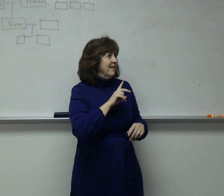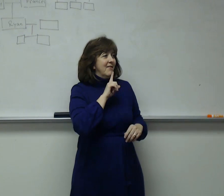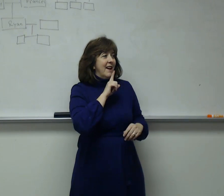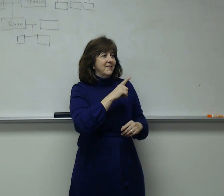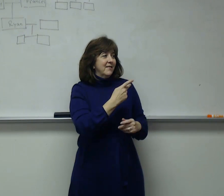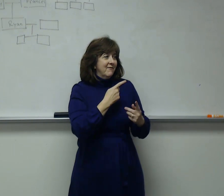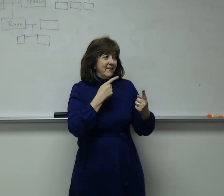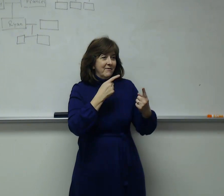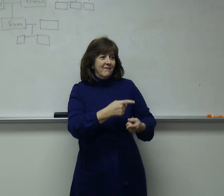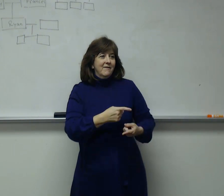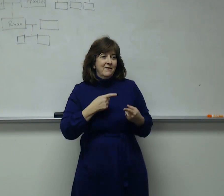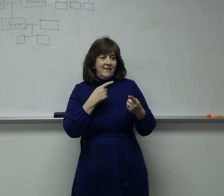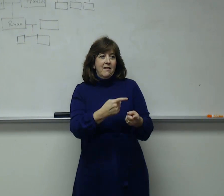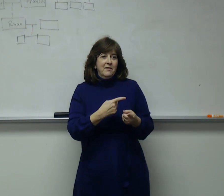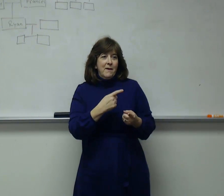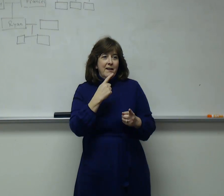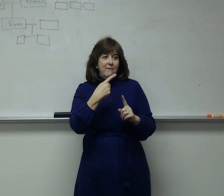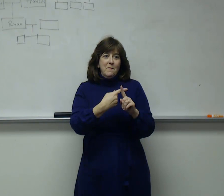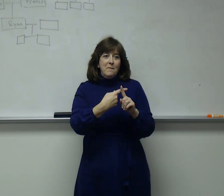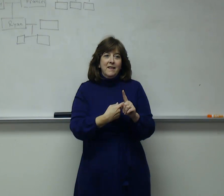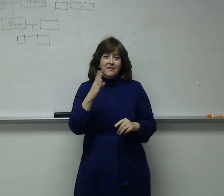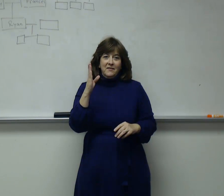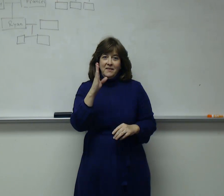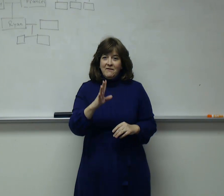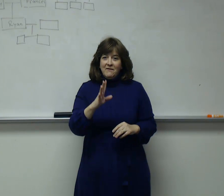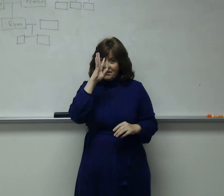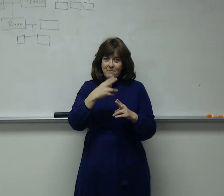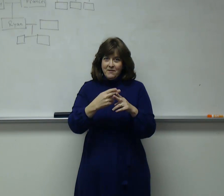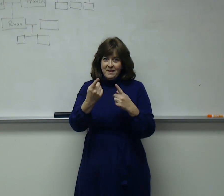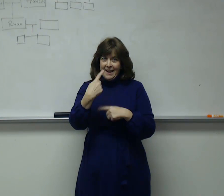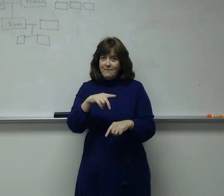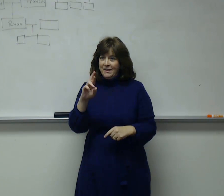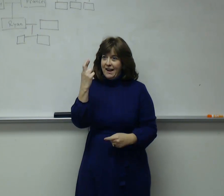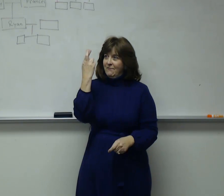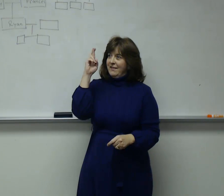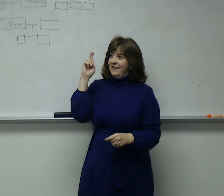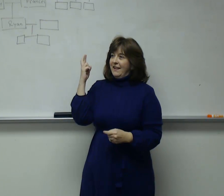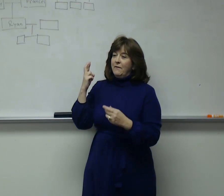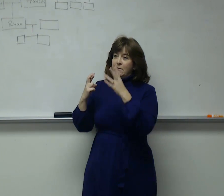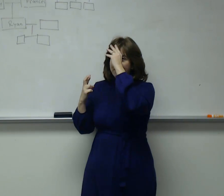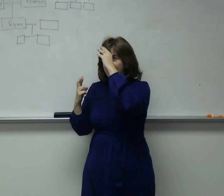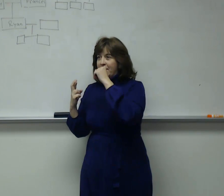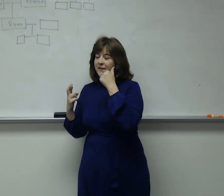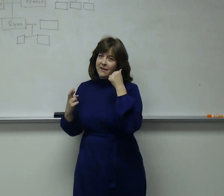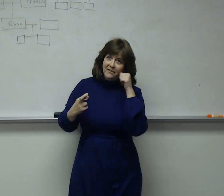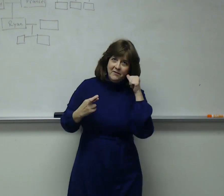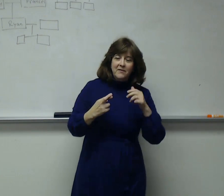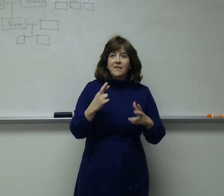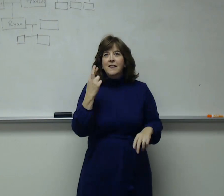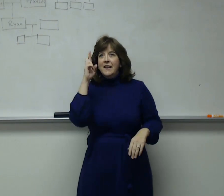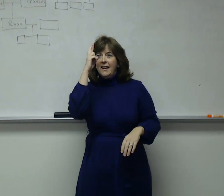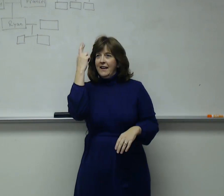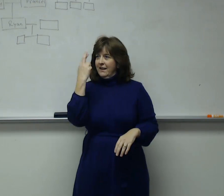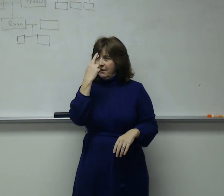Well, actually, we talked about it for months and could never come up with the name sign. If it was a boy, you knew. And